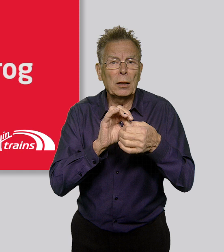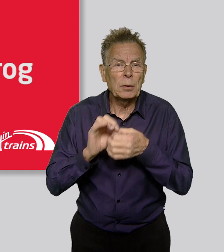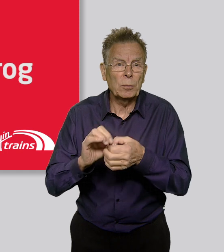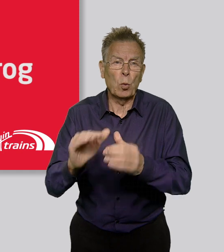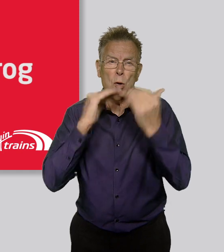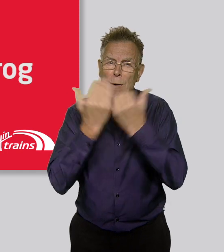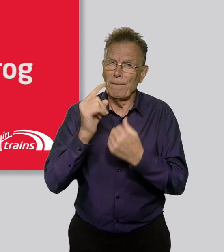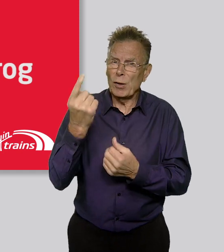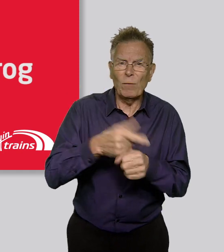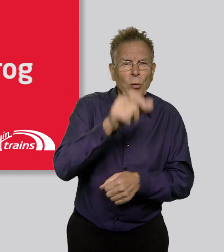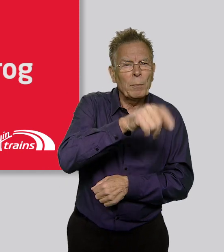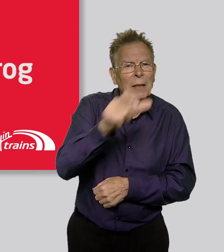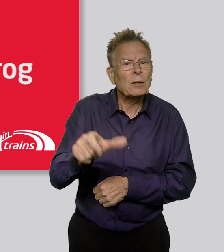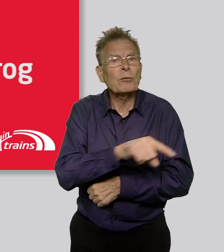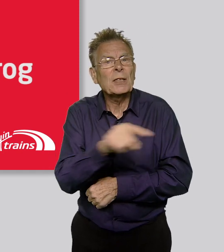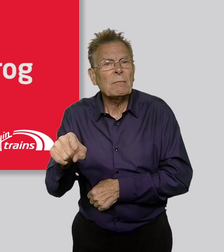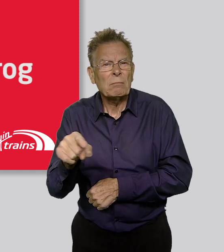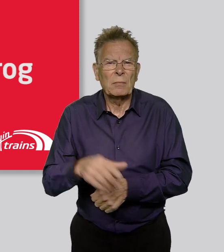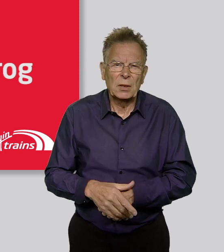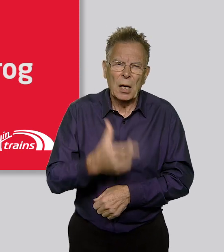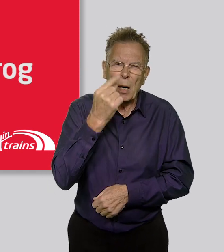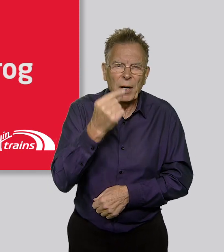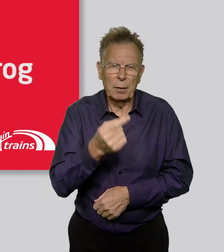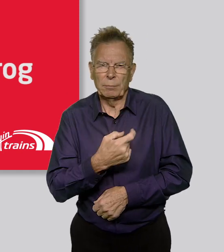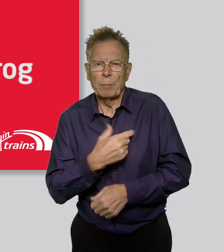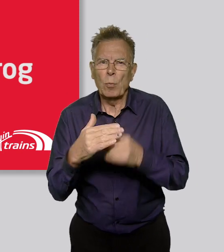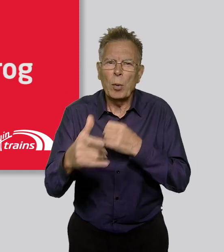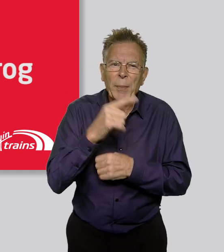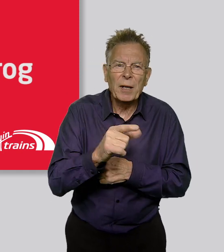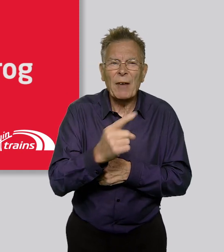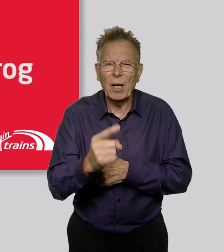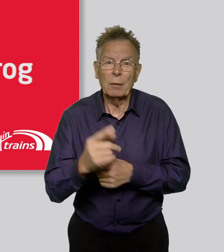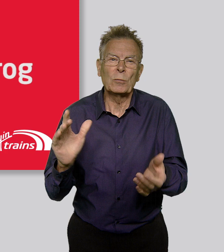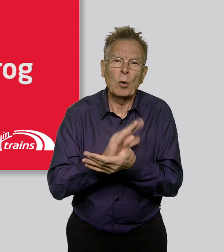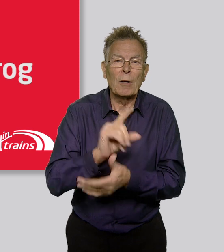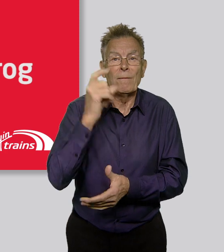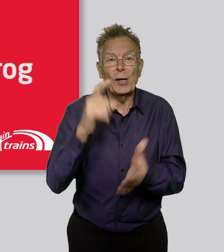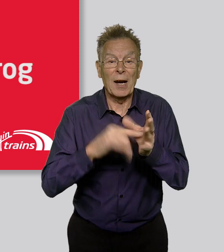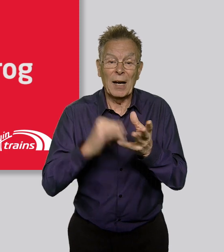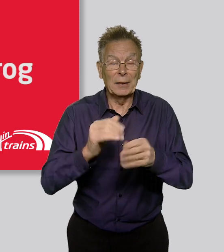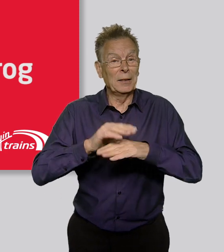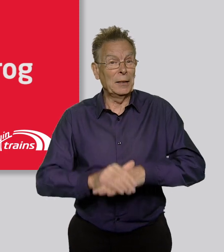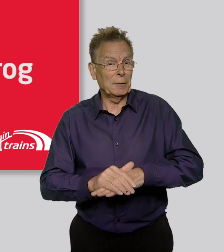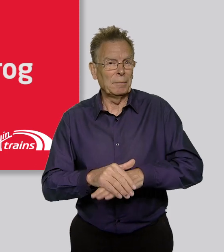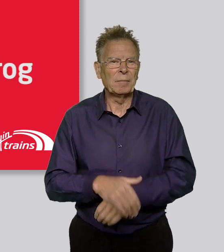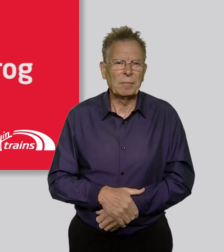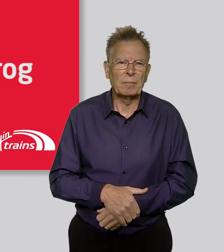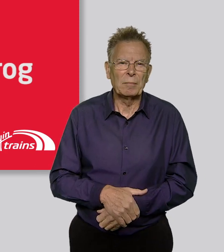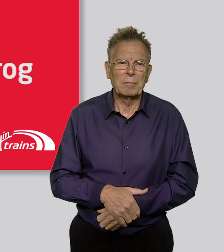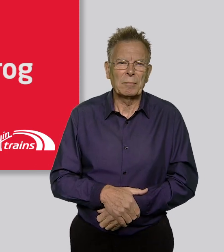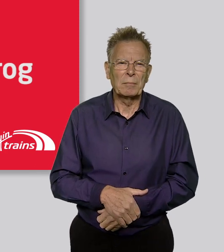a world first for rail passengers and will enable more people than ever to enjoy the perks of first class.